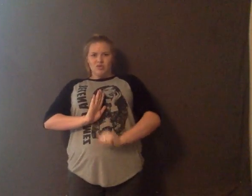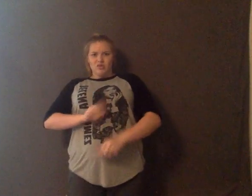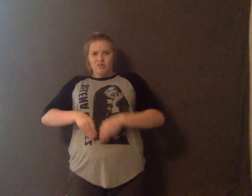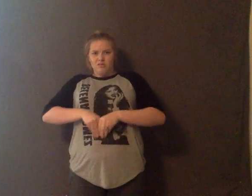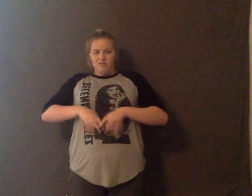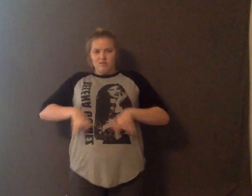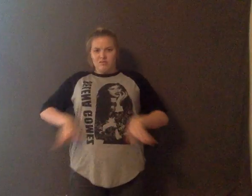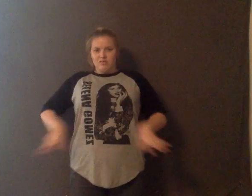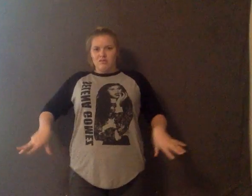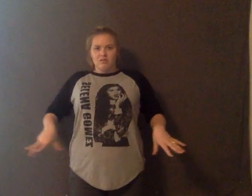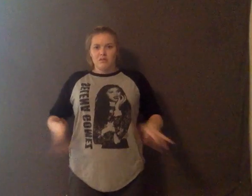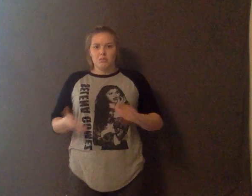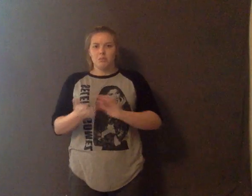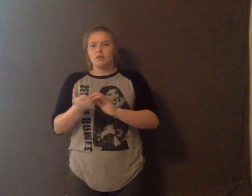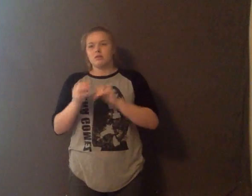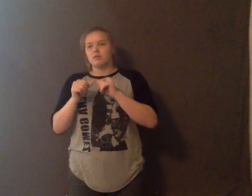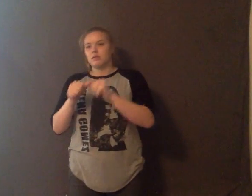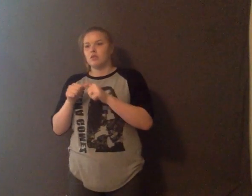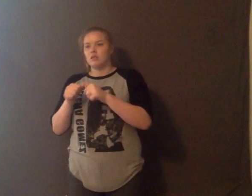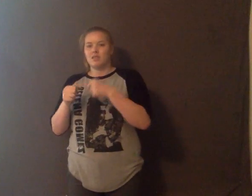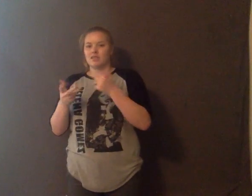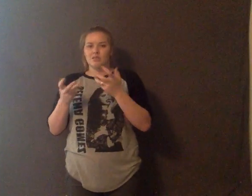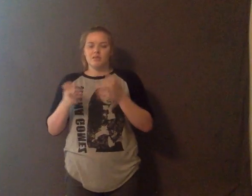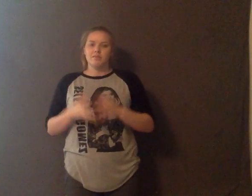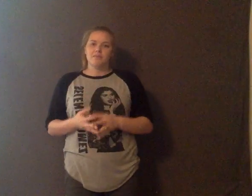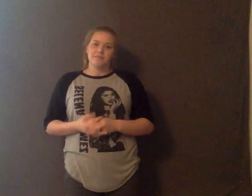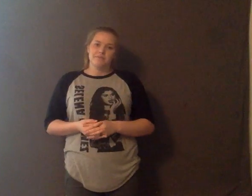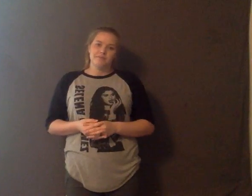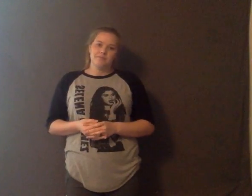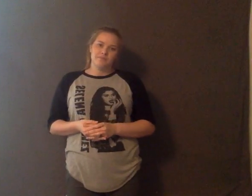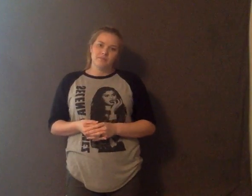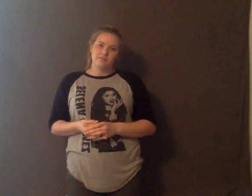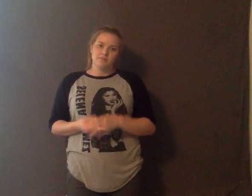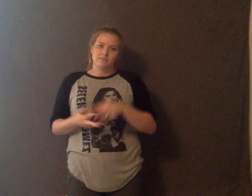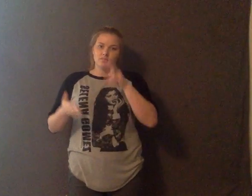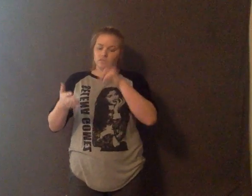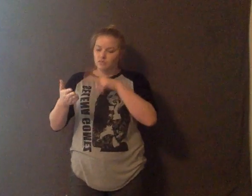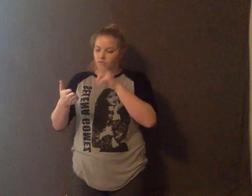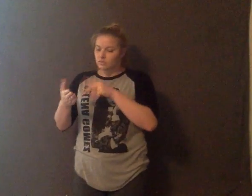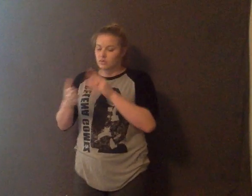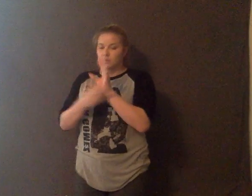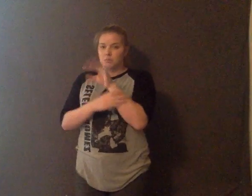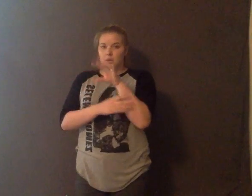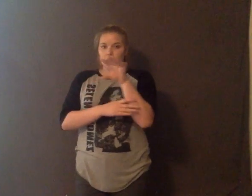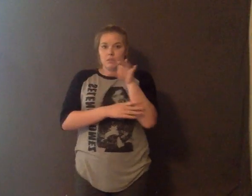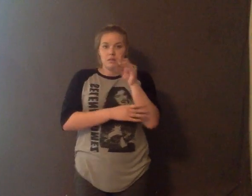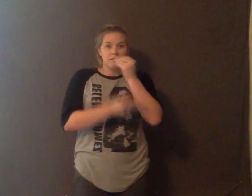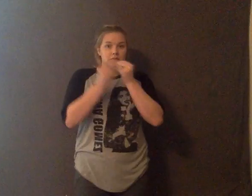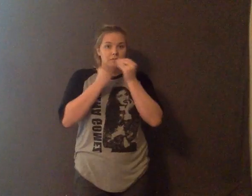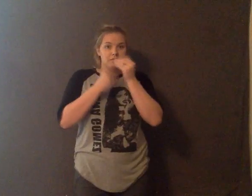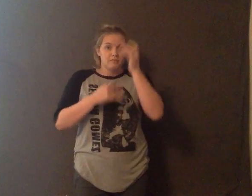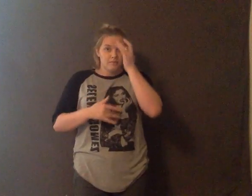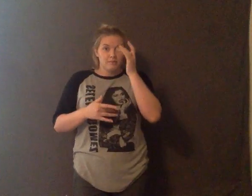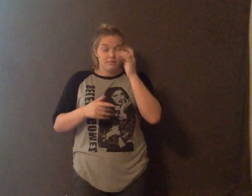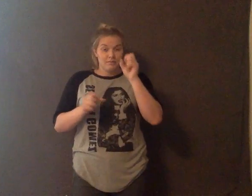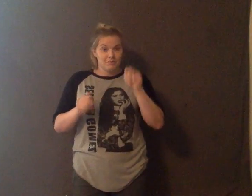I'd be on medication forever, and I didn't want that. I just started reading how a plant-based diet can heal the body, and it has worked for